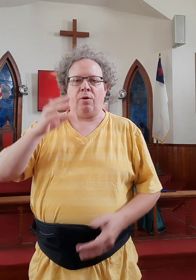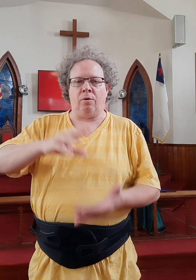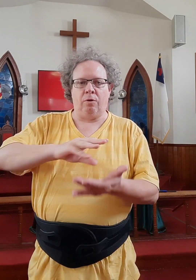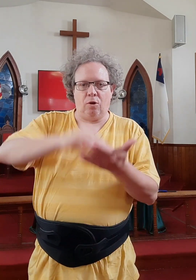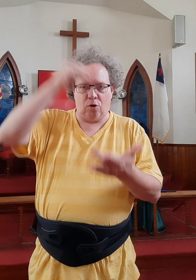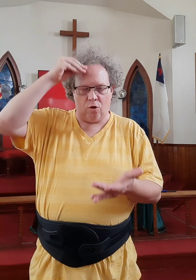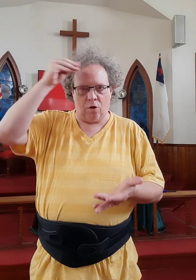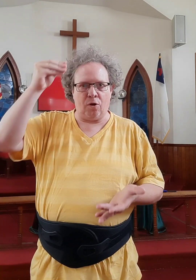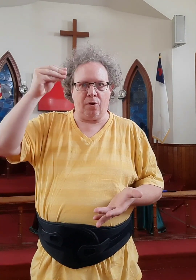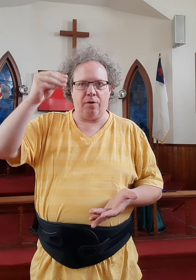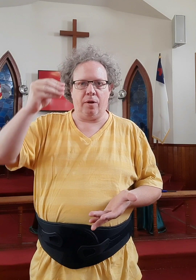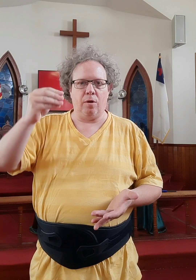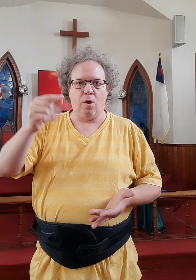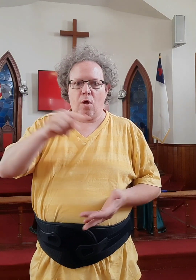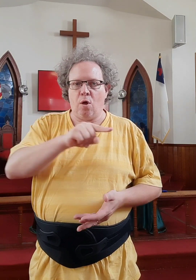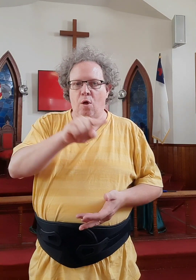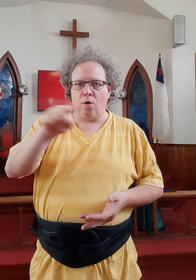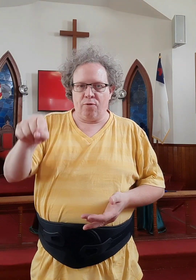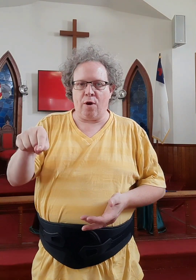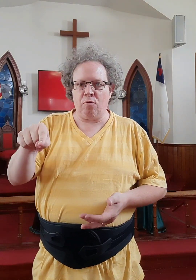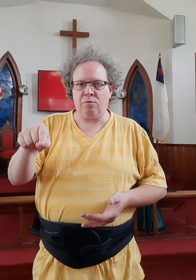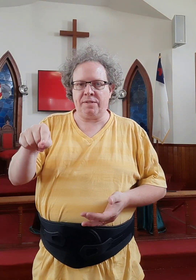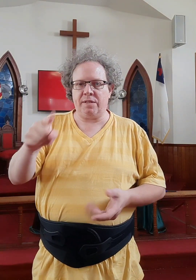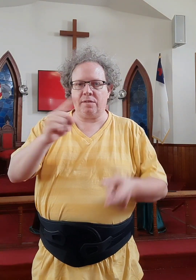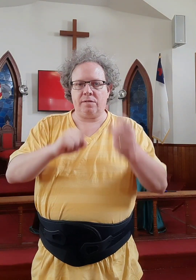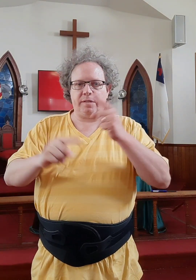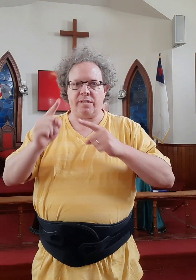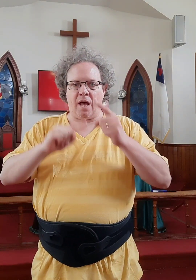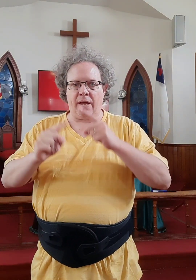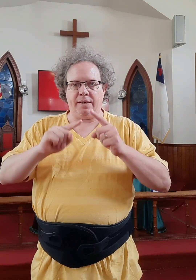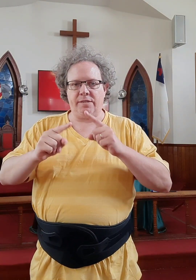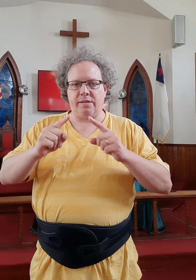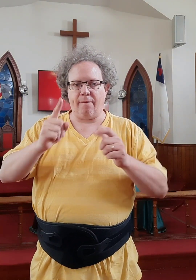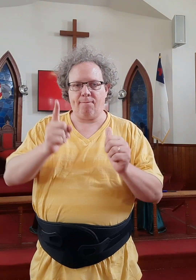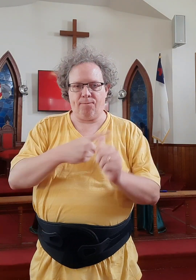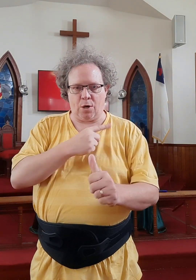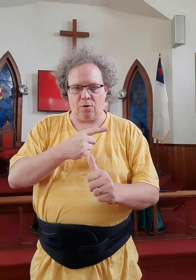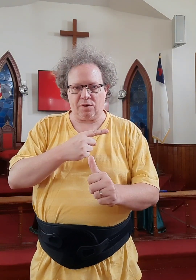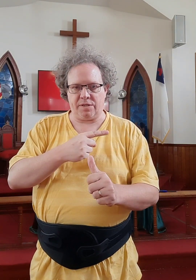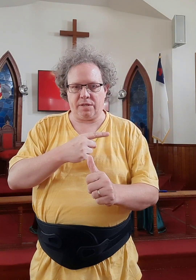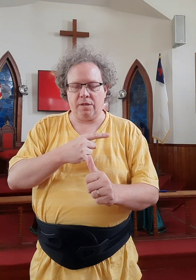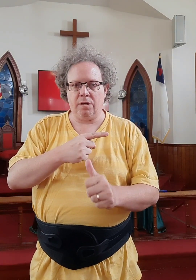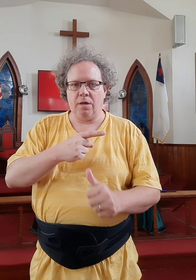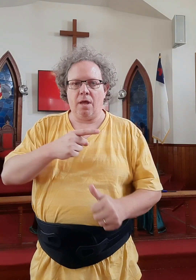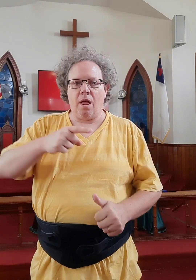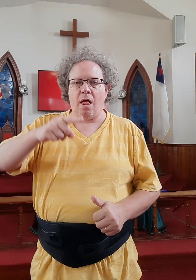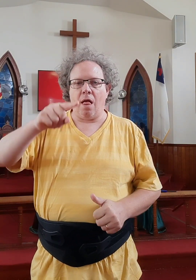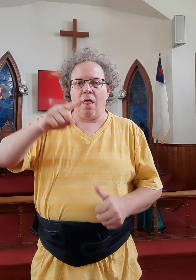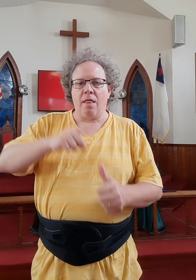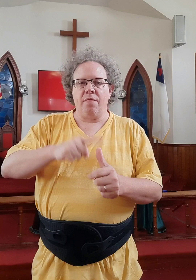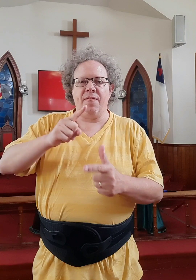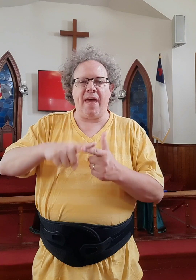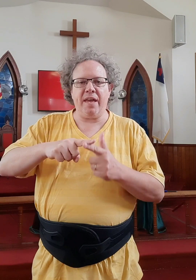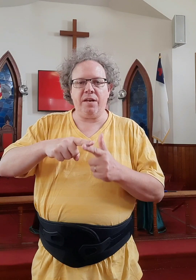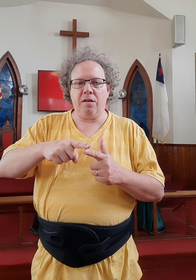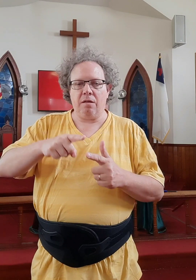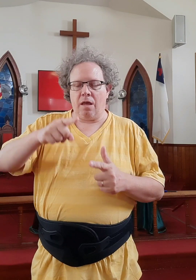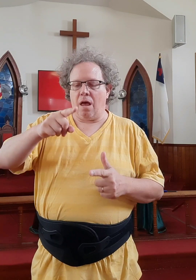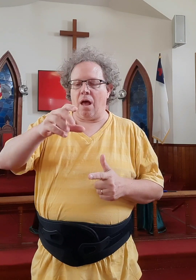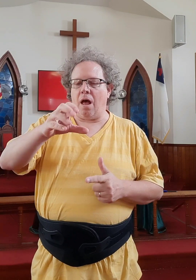We'll learn those signs first, then